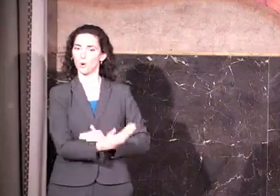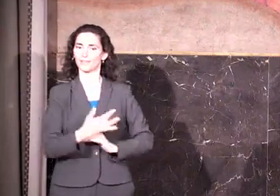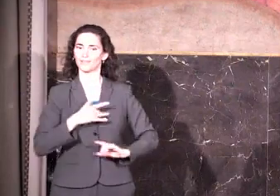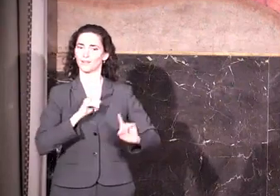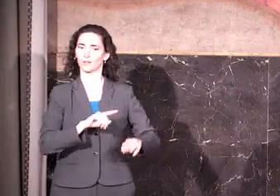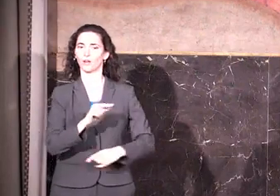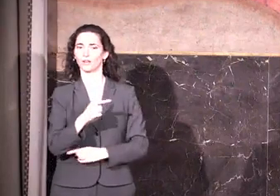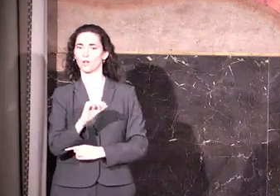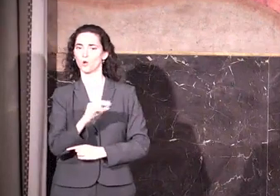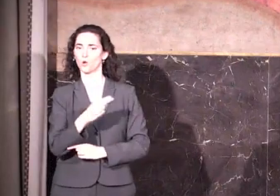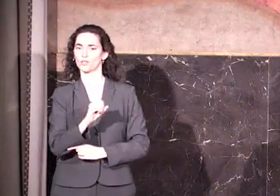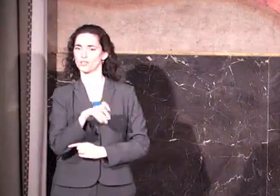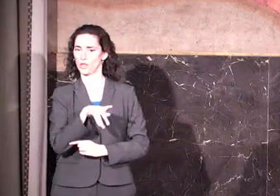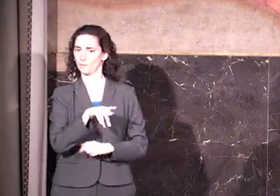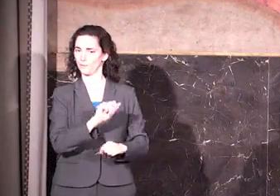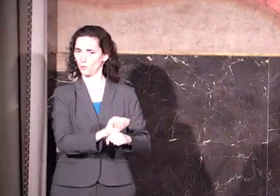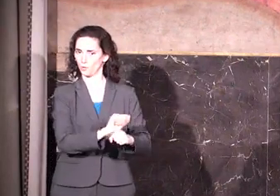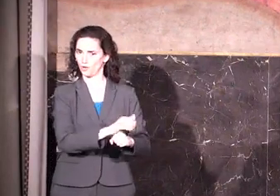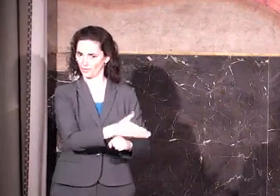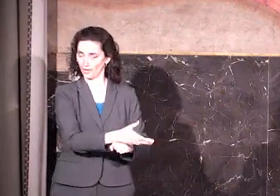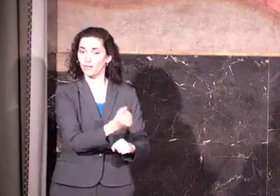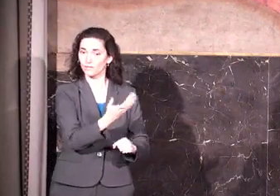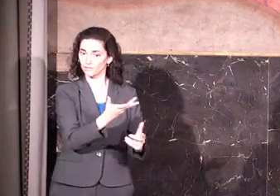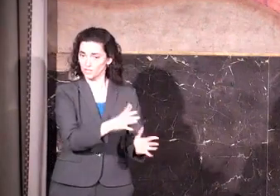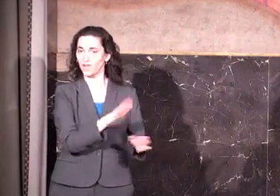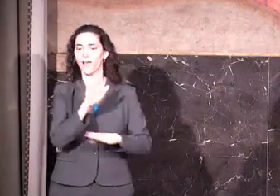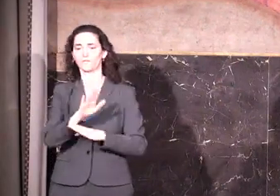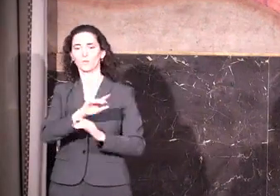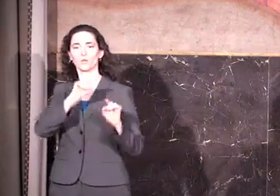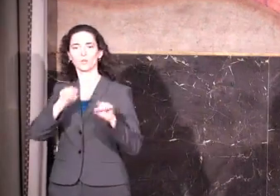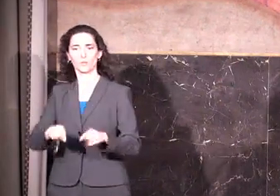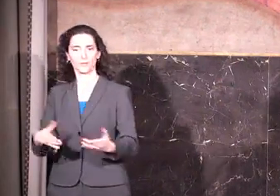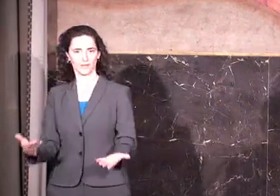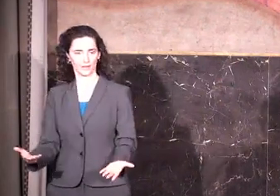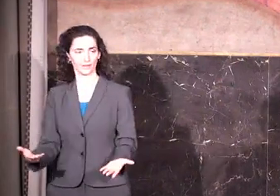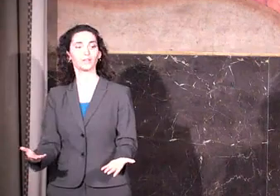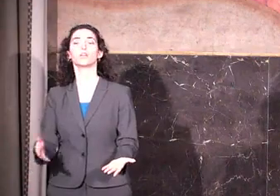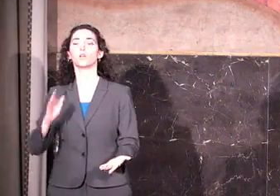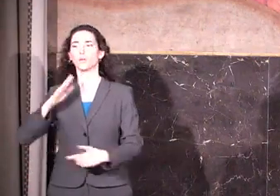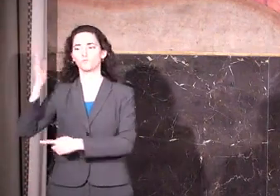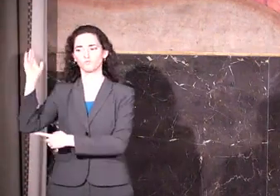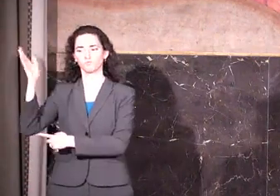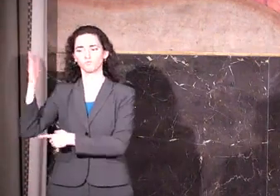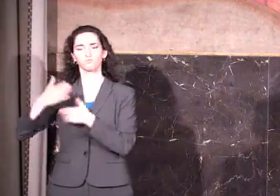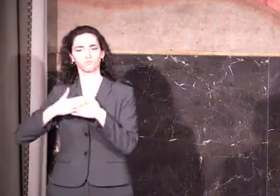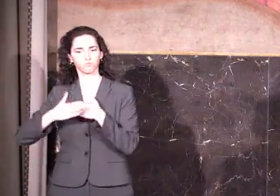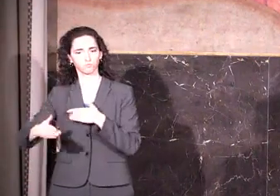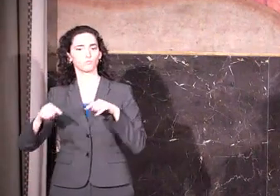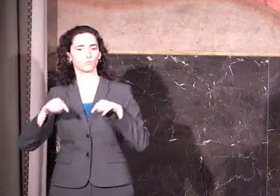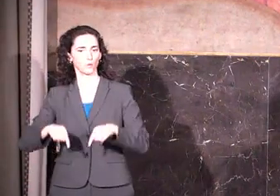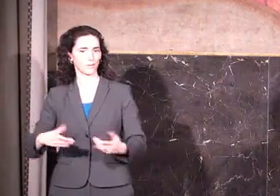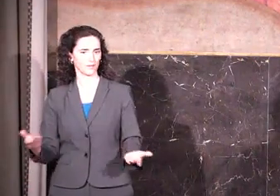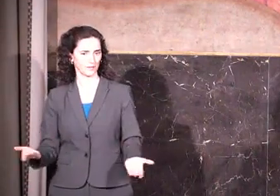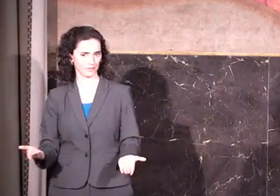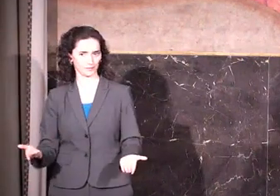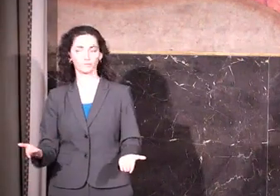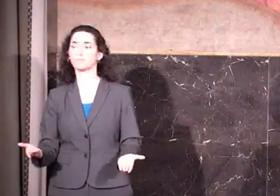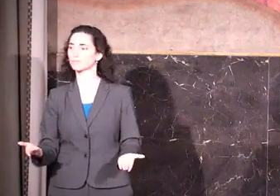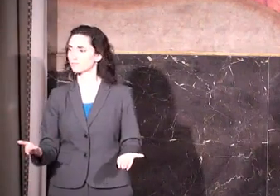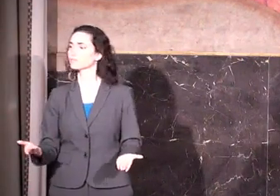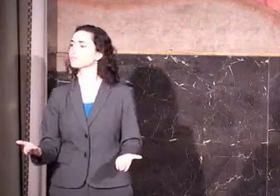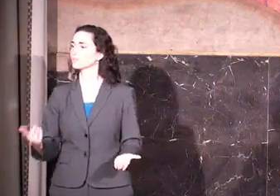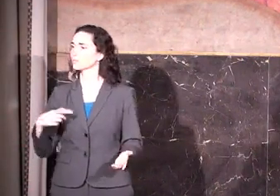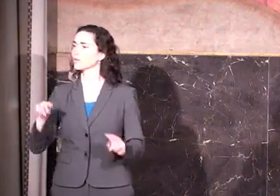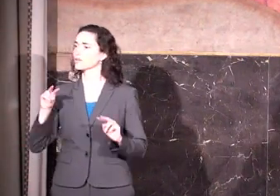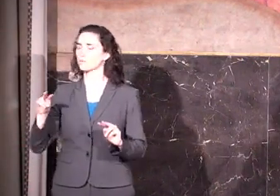the afternoons. And we're going to be holding our press conferences here for the most part going forward. We anticipate doing